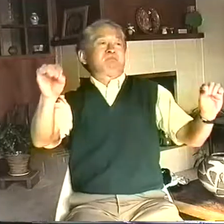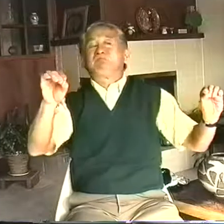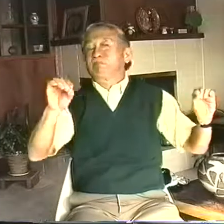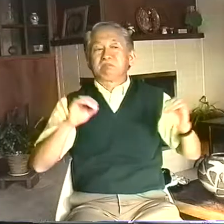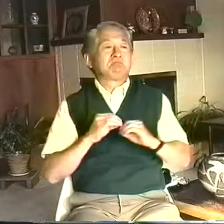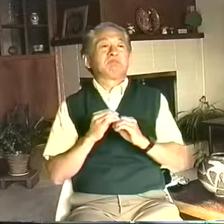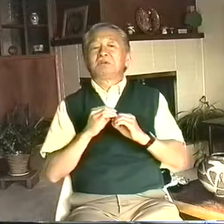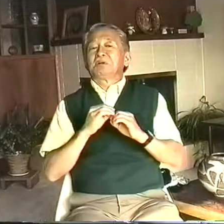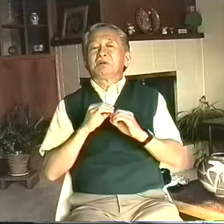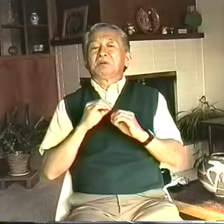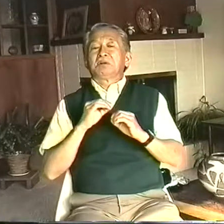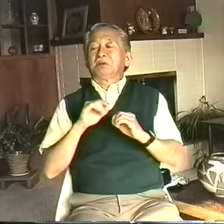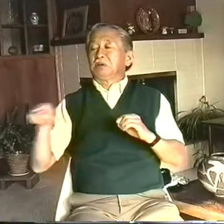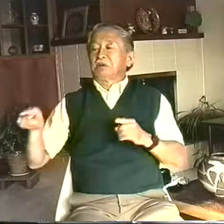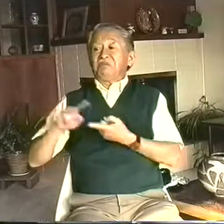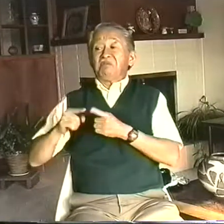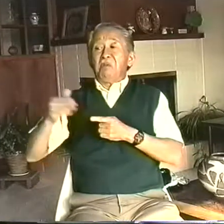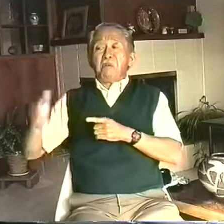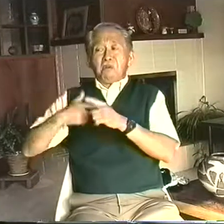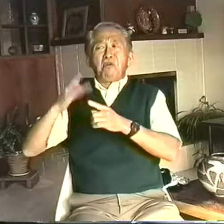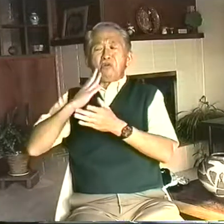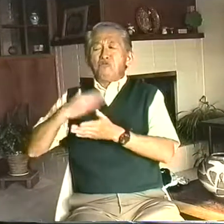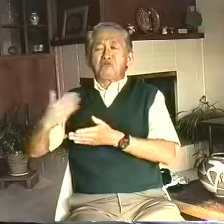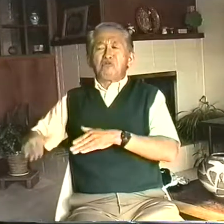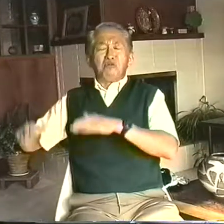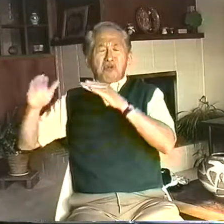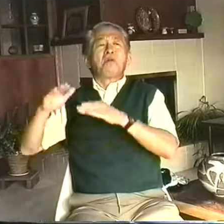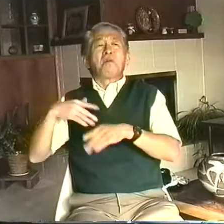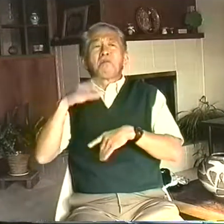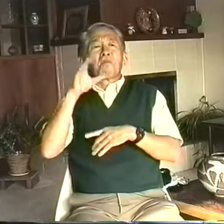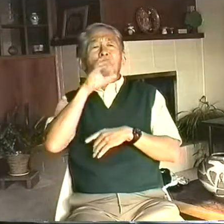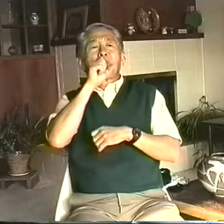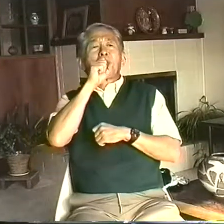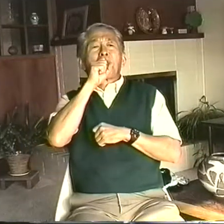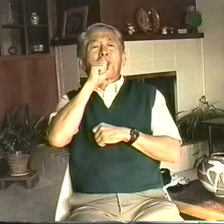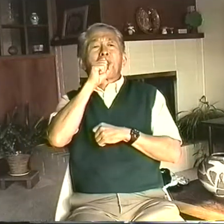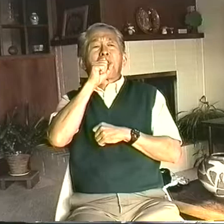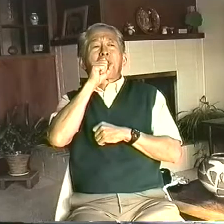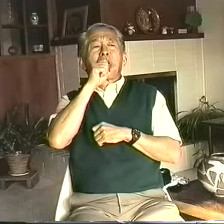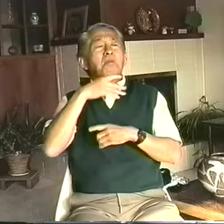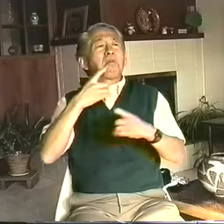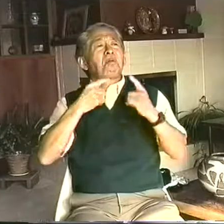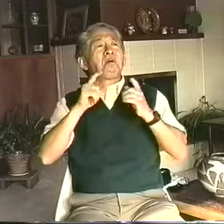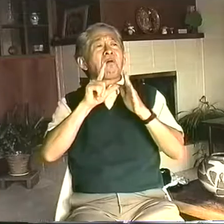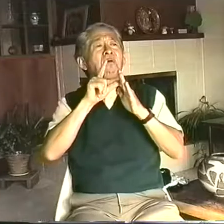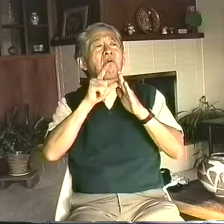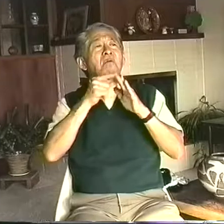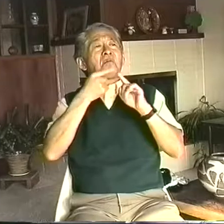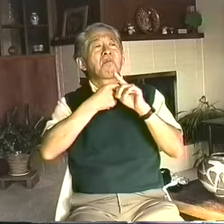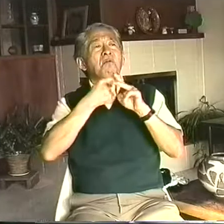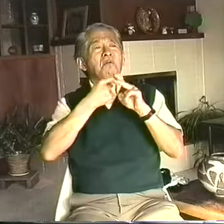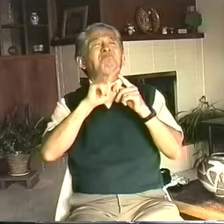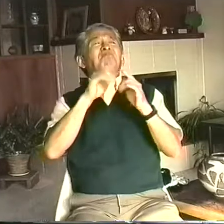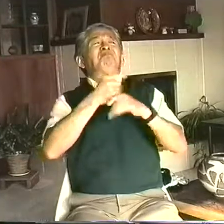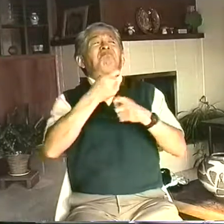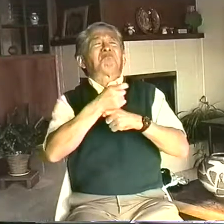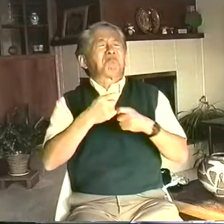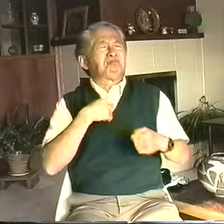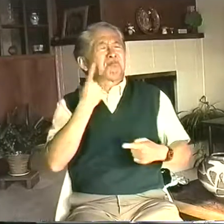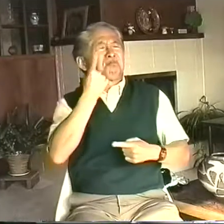upperclassmen would order the lowerclassmen about. But they never bothered me, I and my friend who had grown up together. They never ordered me